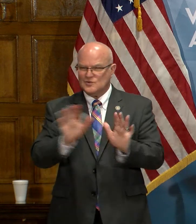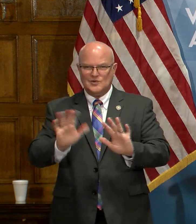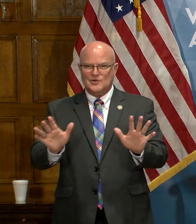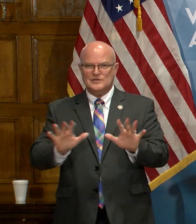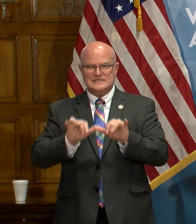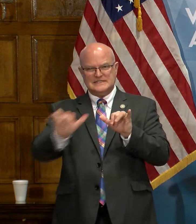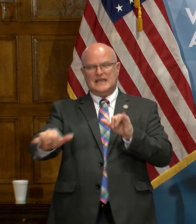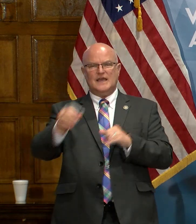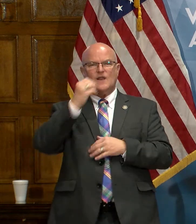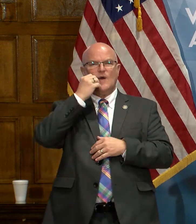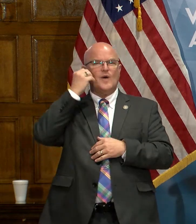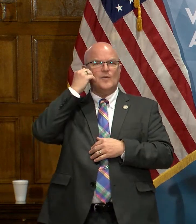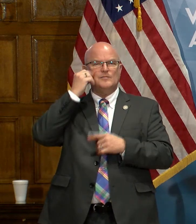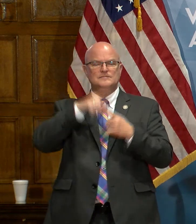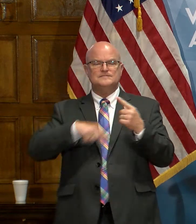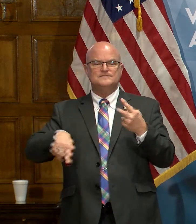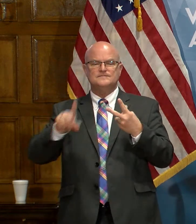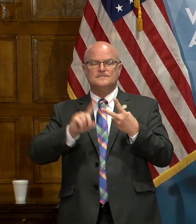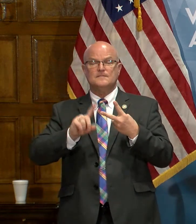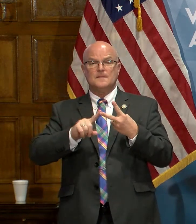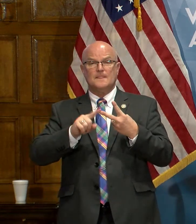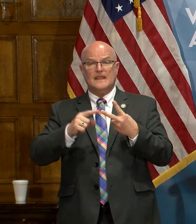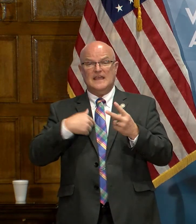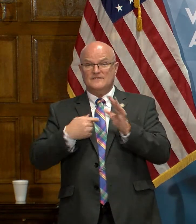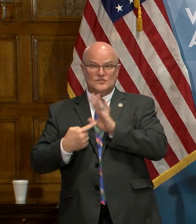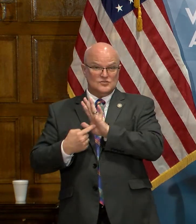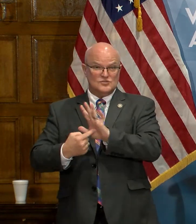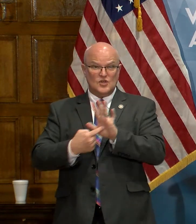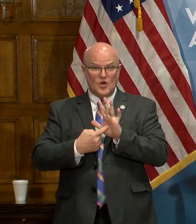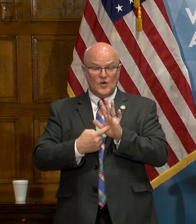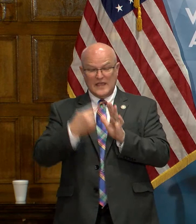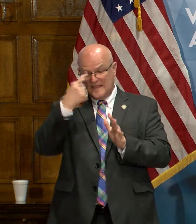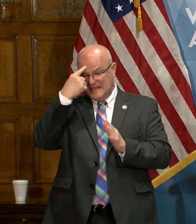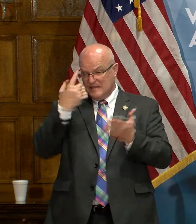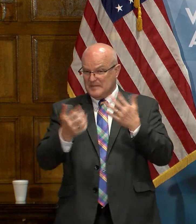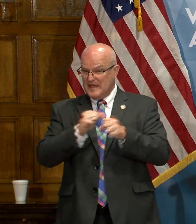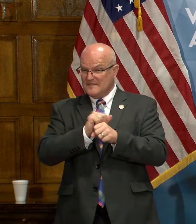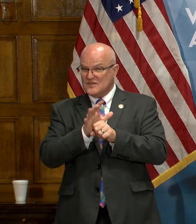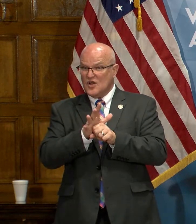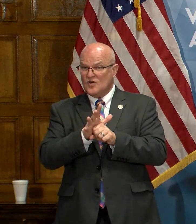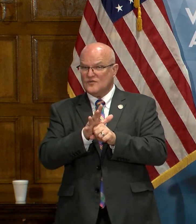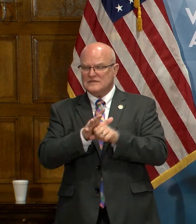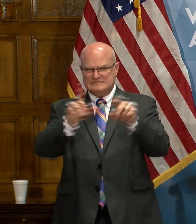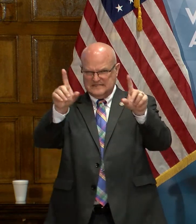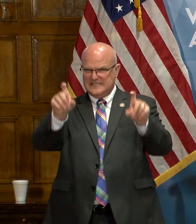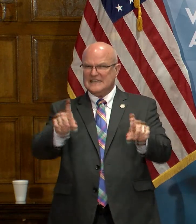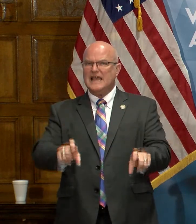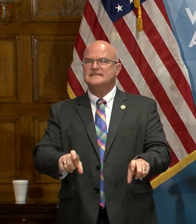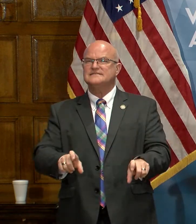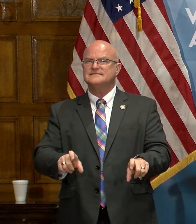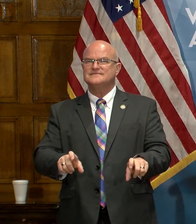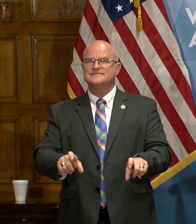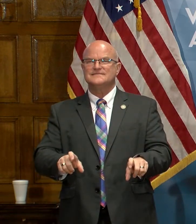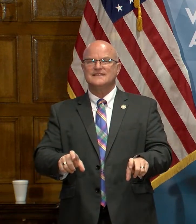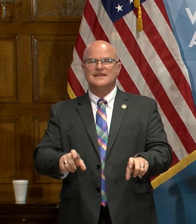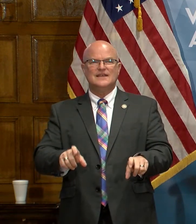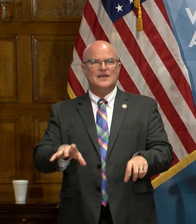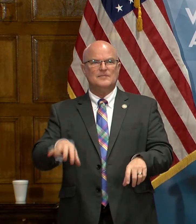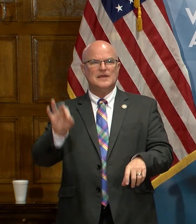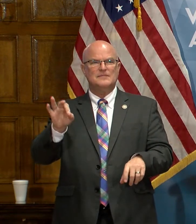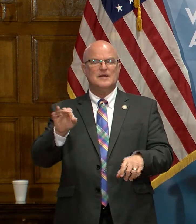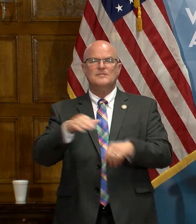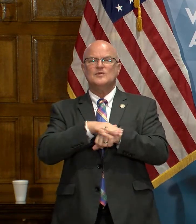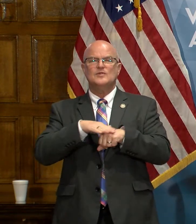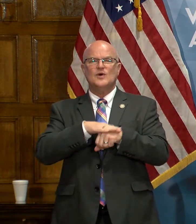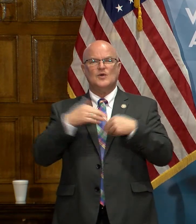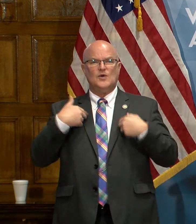sick. Secondly, if you have symptoms and you believe you might have COVID, get a test. You can pick these up at your